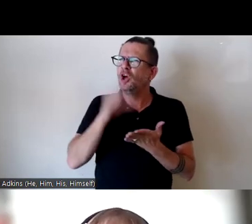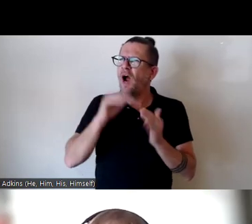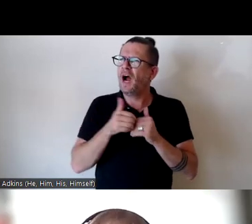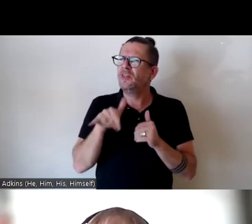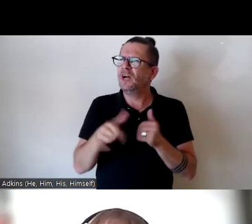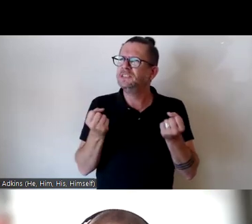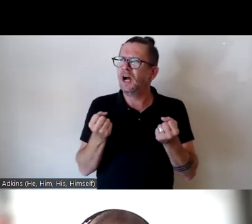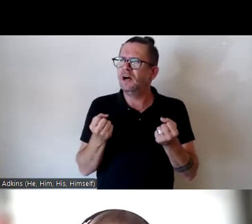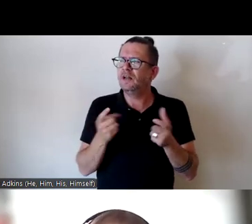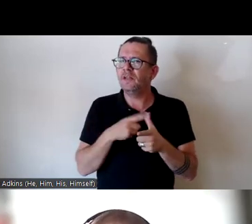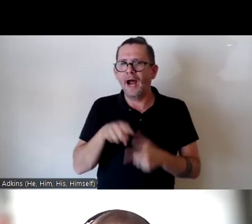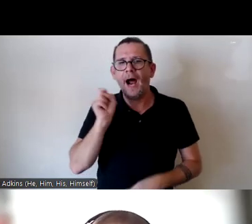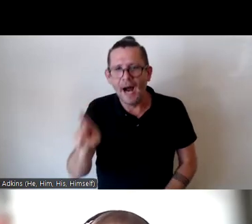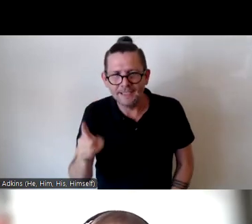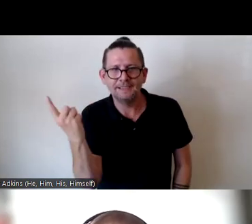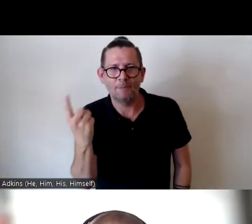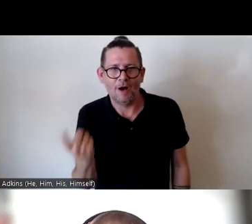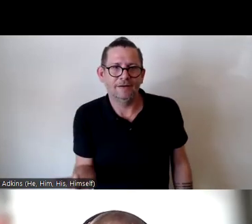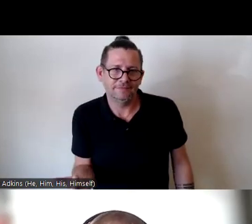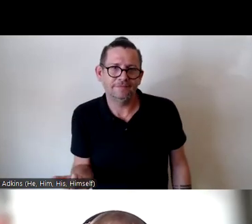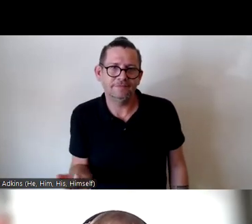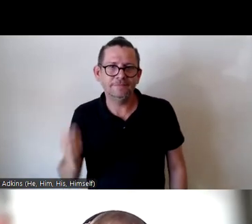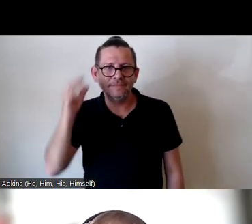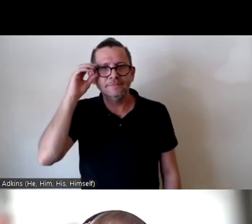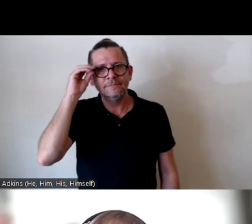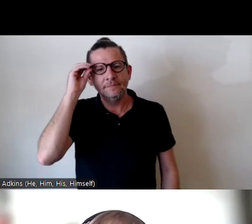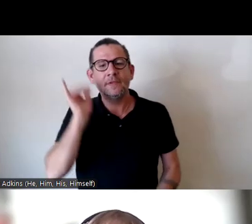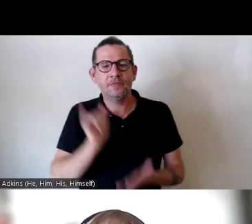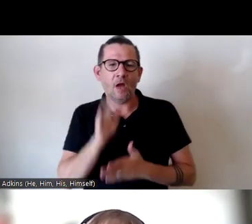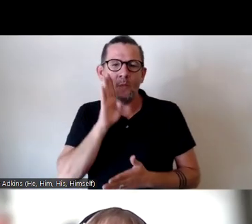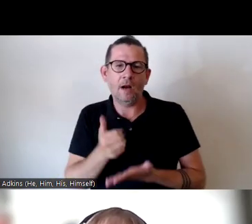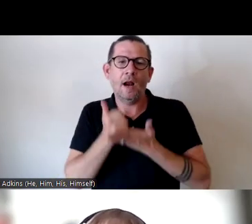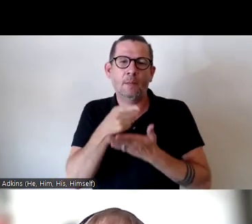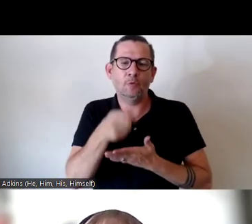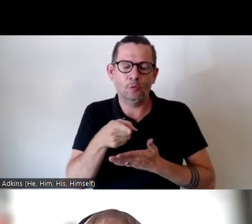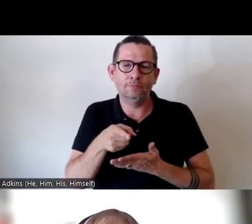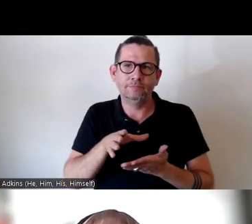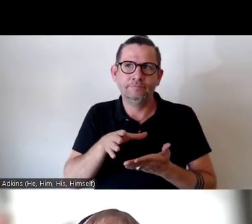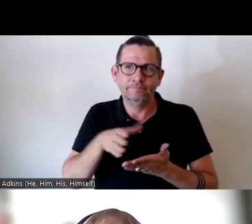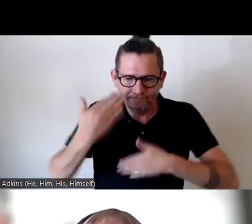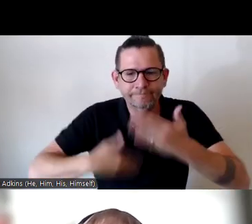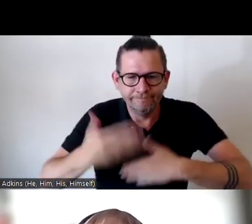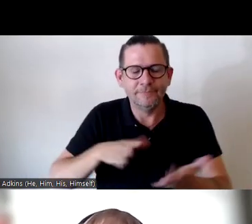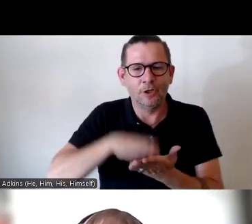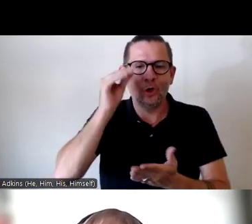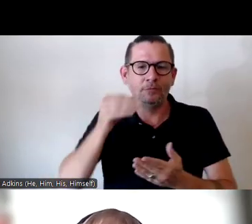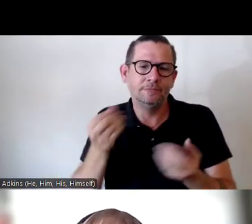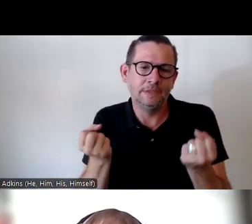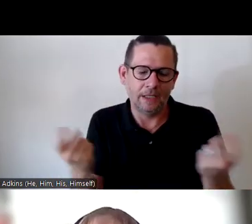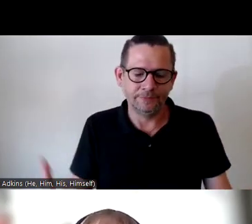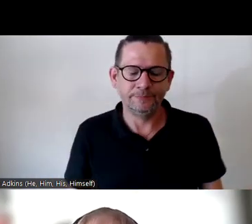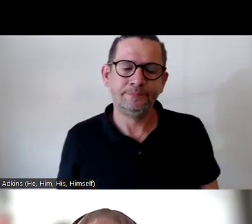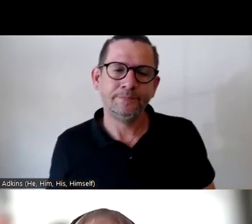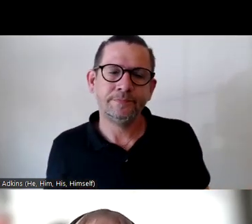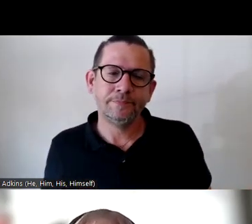Okay, so it's kind of like why would you expend that much energy to spell the words